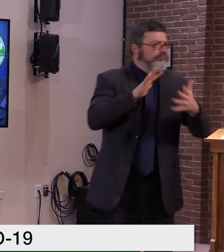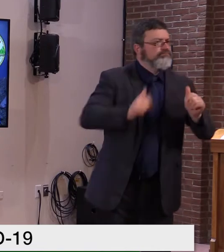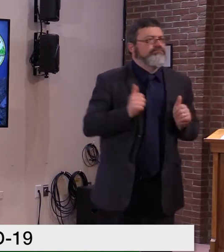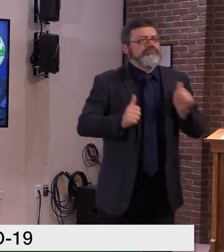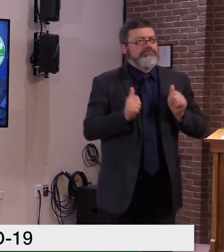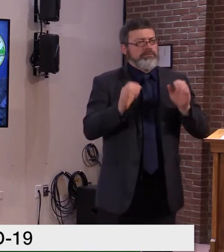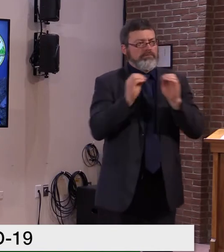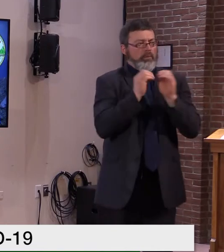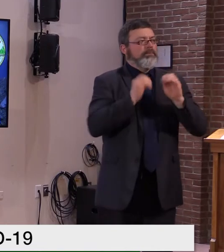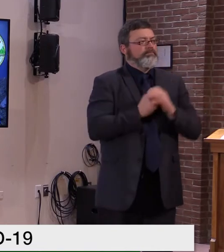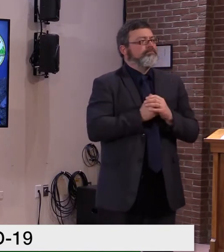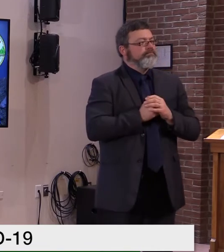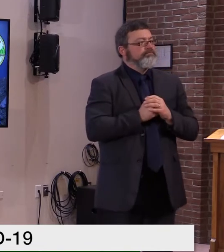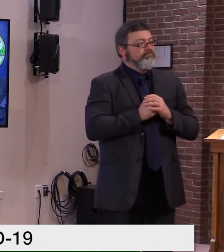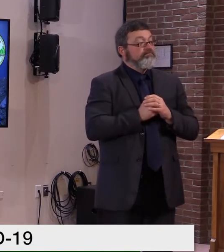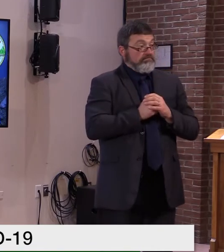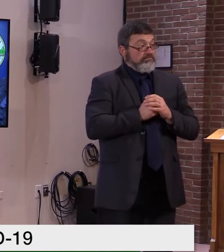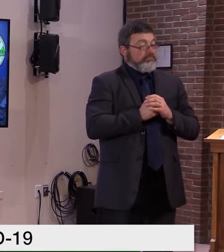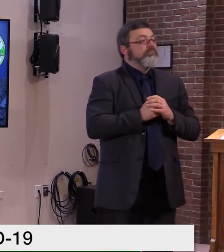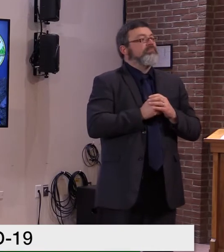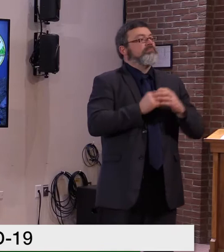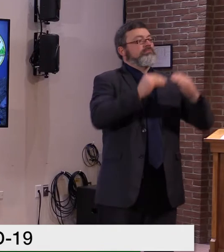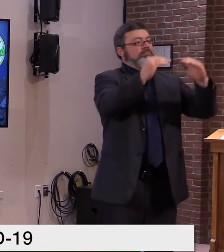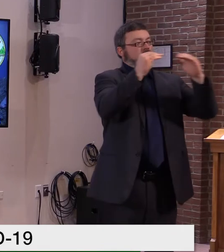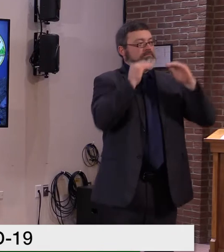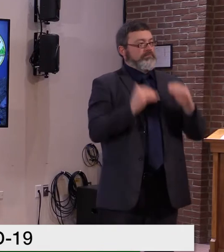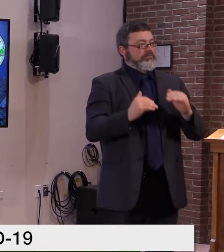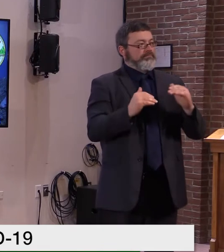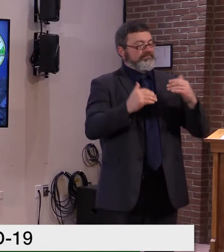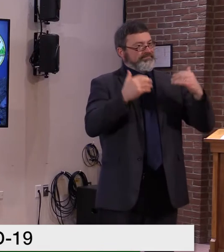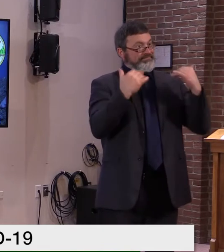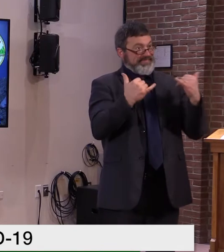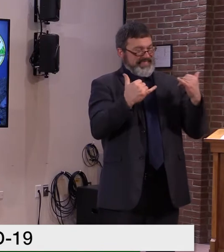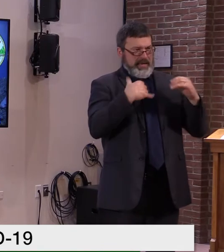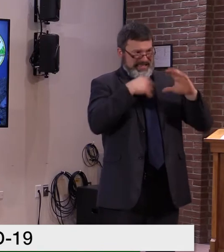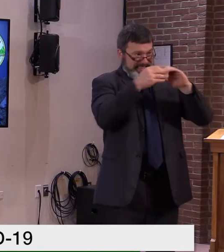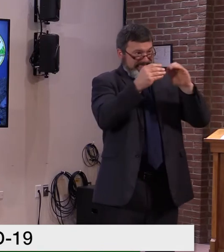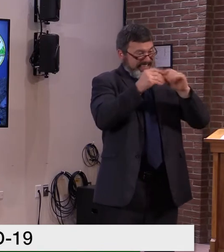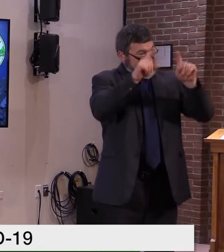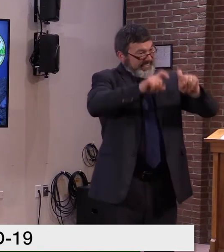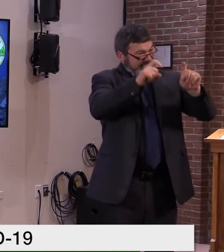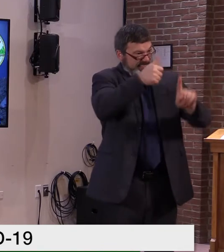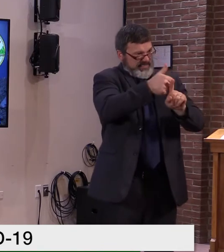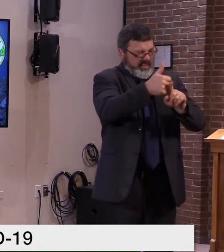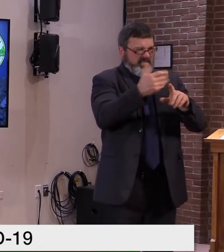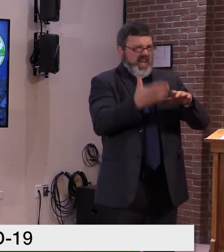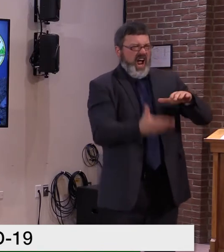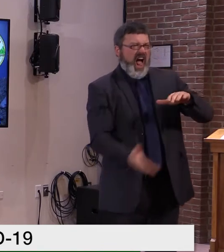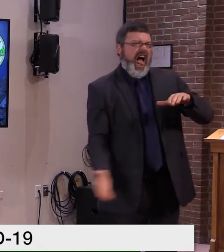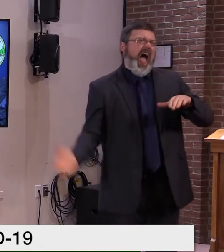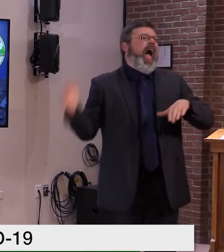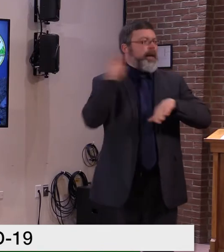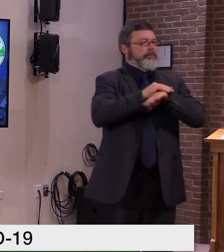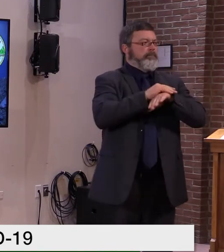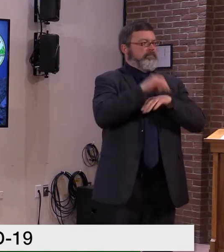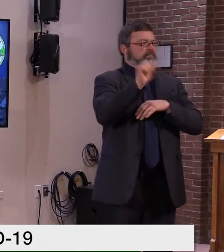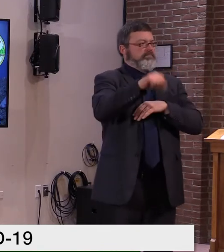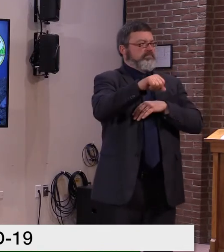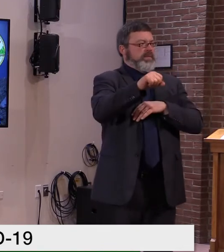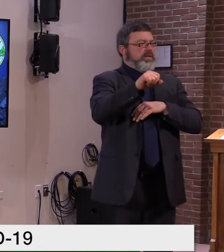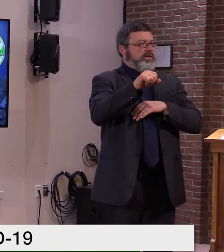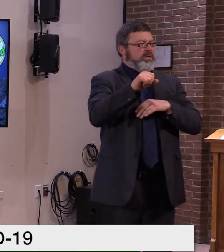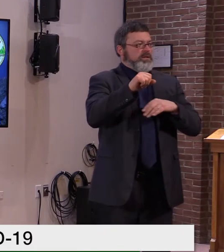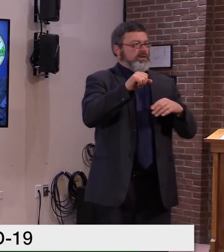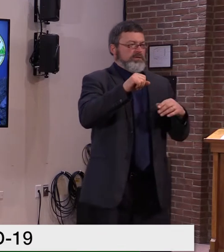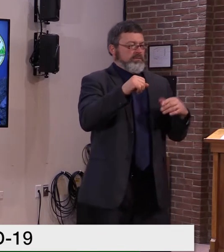quickly evolved in the state from the days at the outset of the pandemic when there was limited testing to today